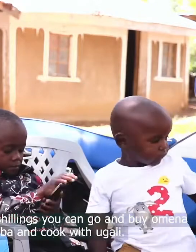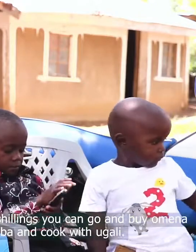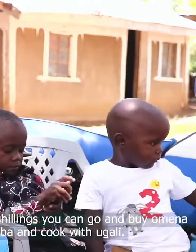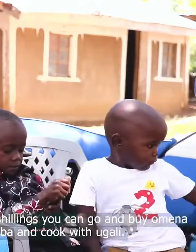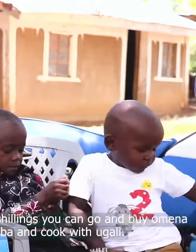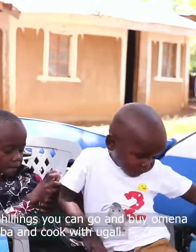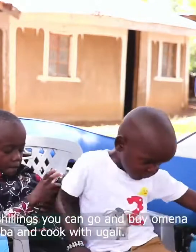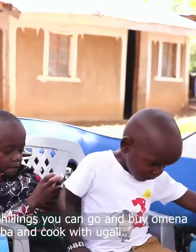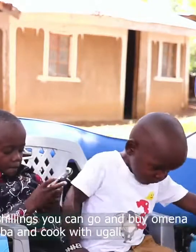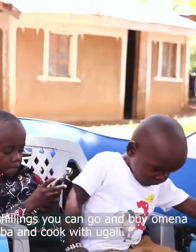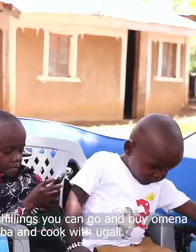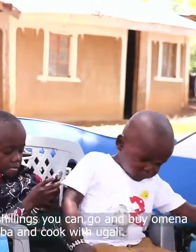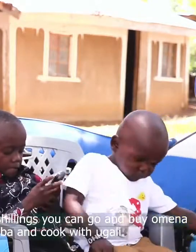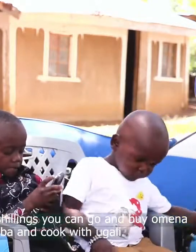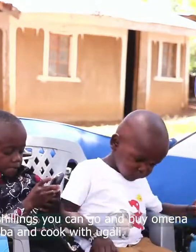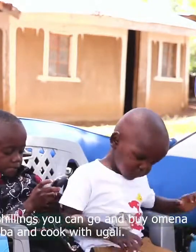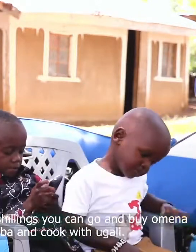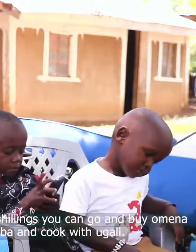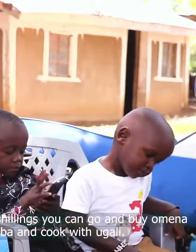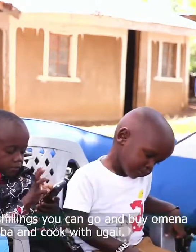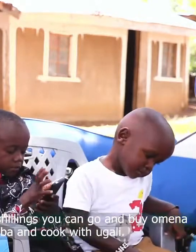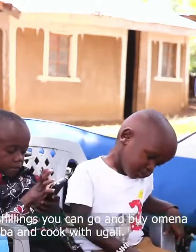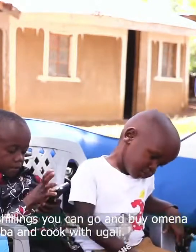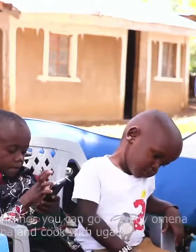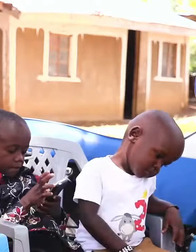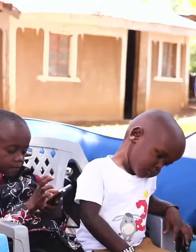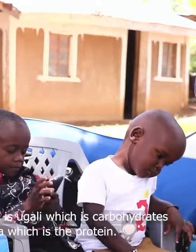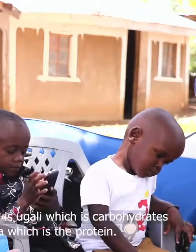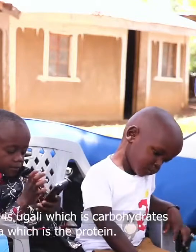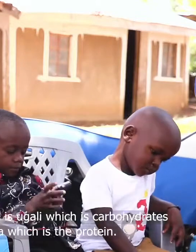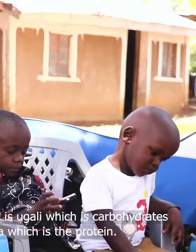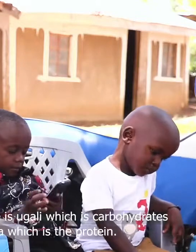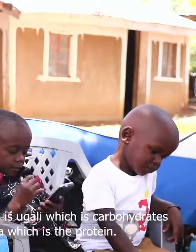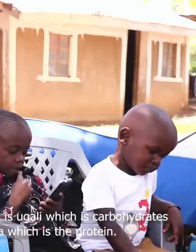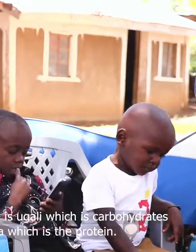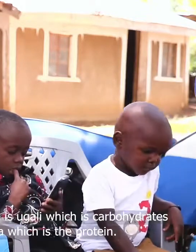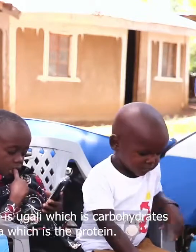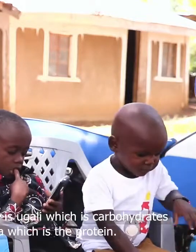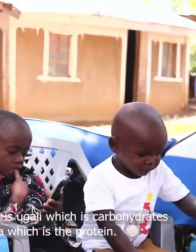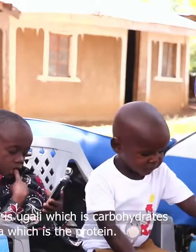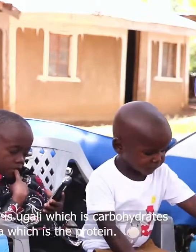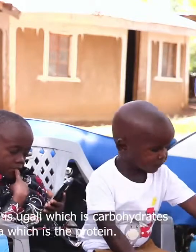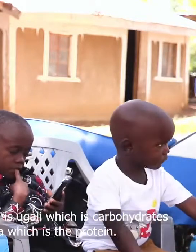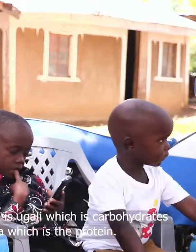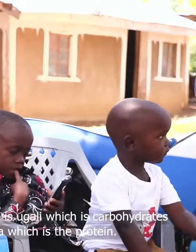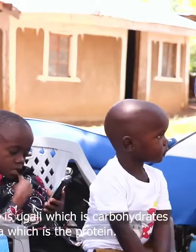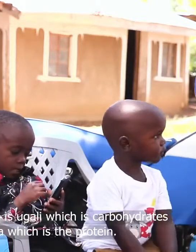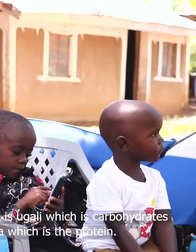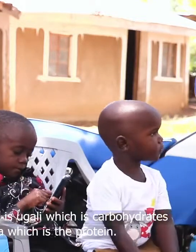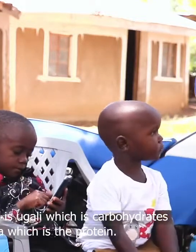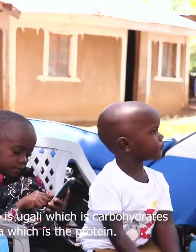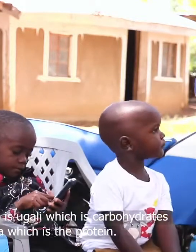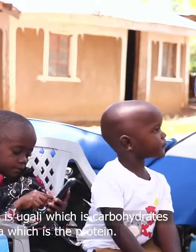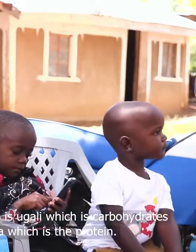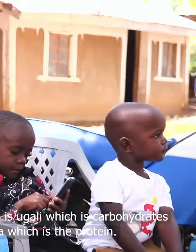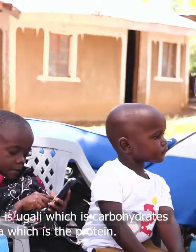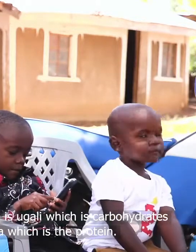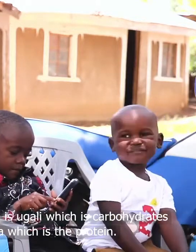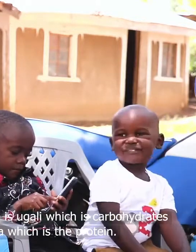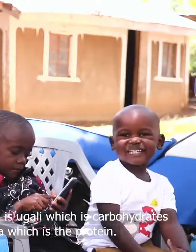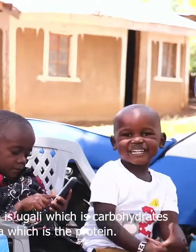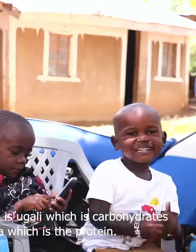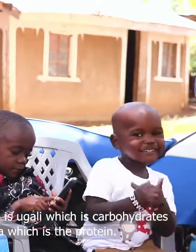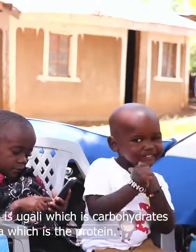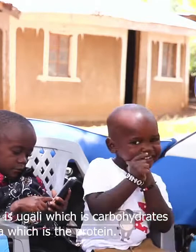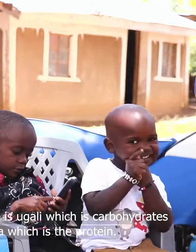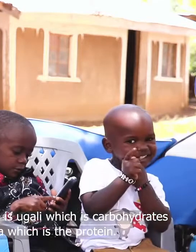shamba. Then you cook with ugali. So the child has balanced diet. Kuna ugali, which is